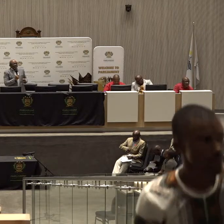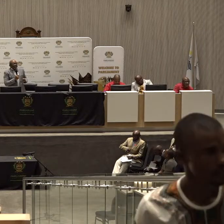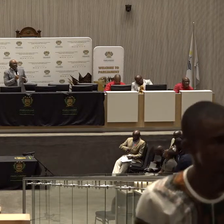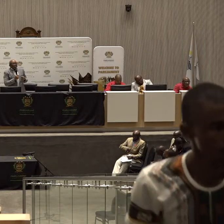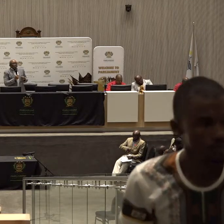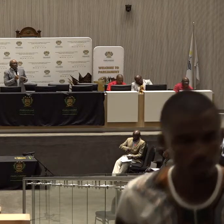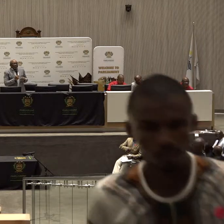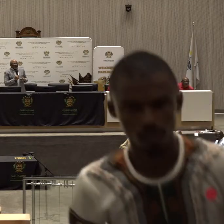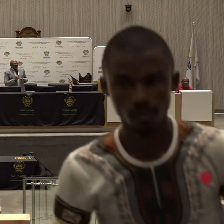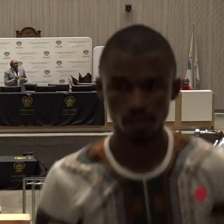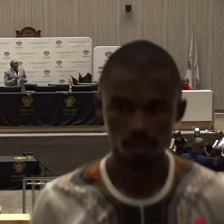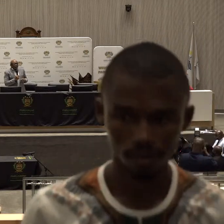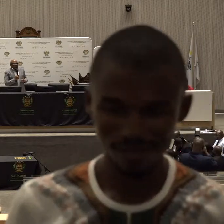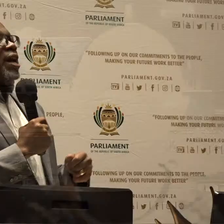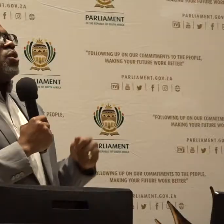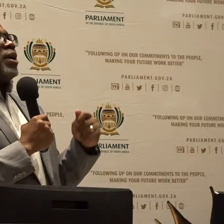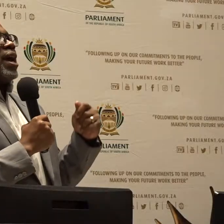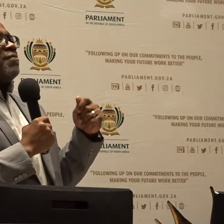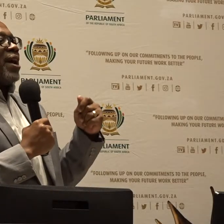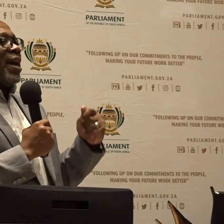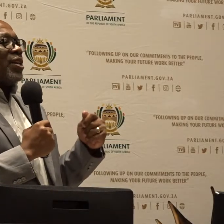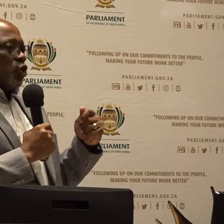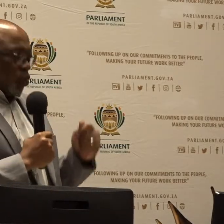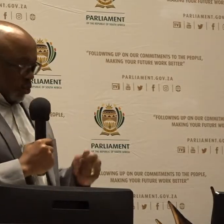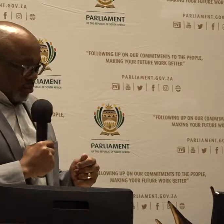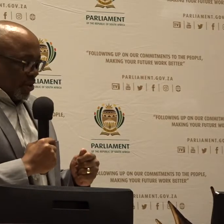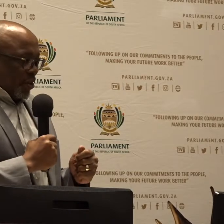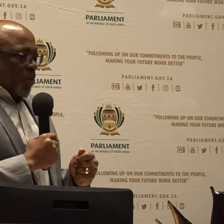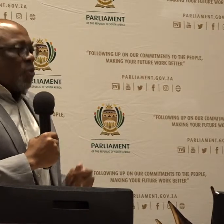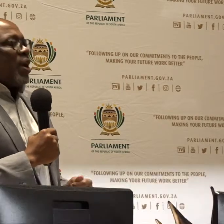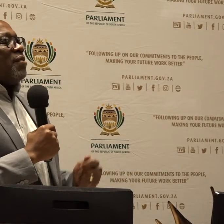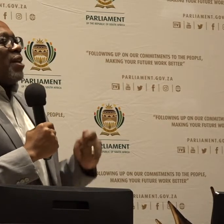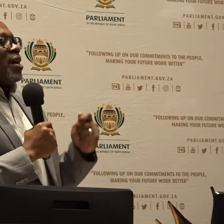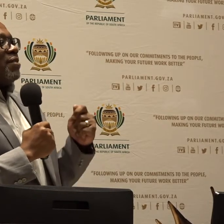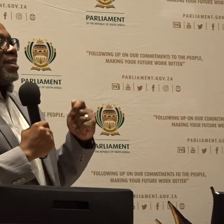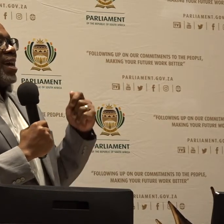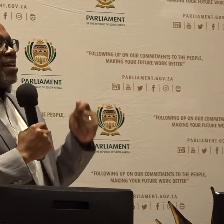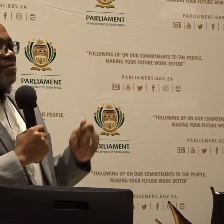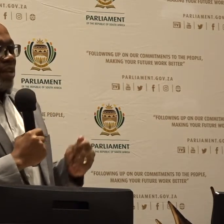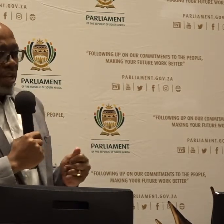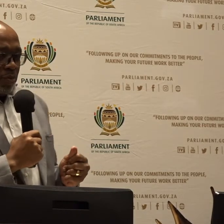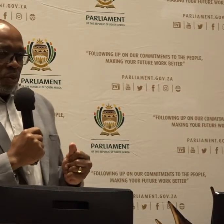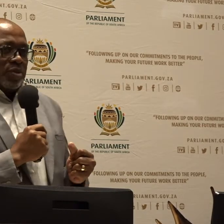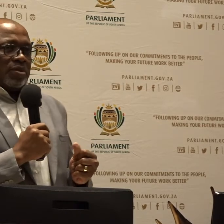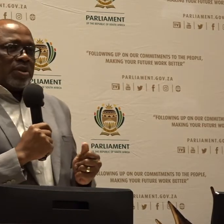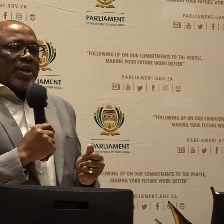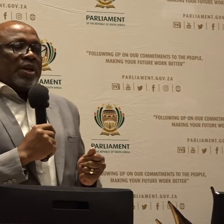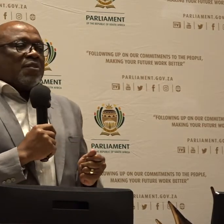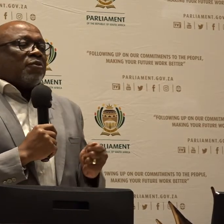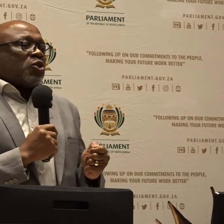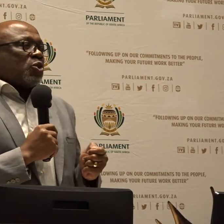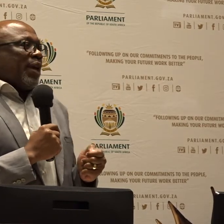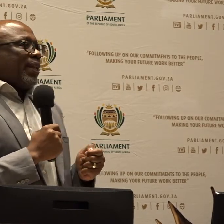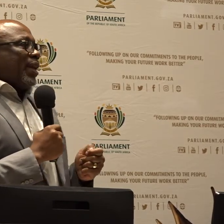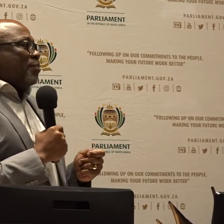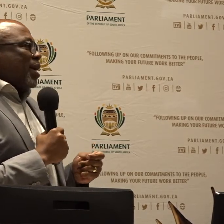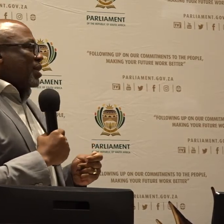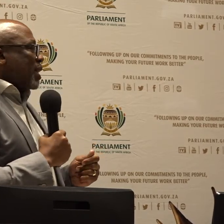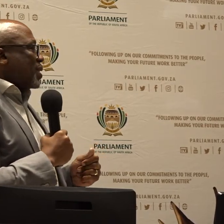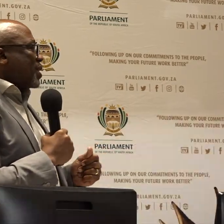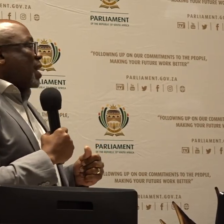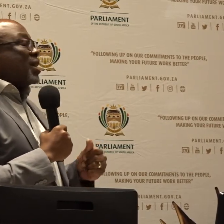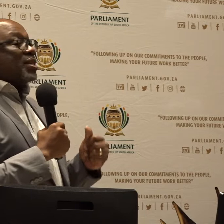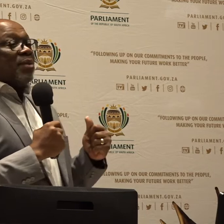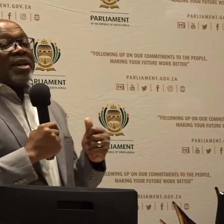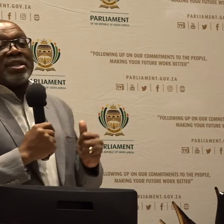process is to hear your inputs and we have heard you we have helped every input fortunately